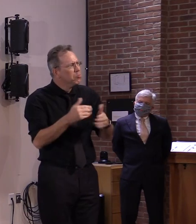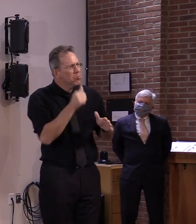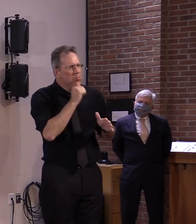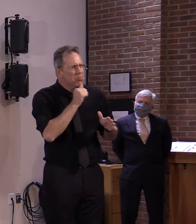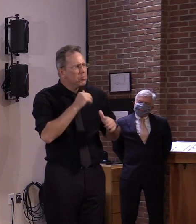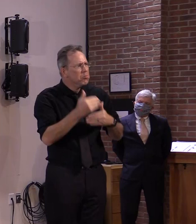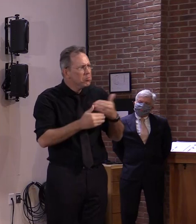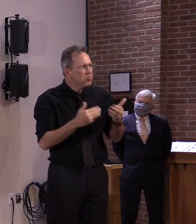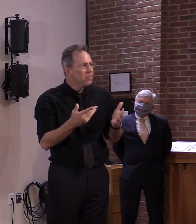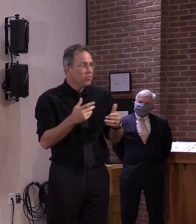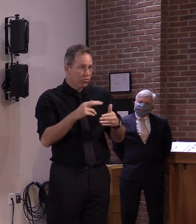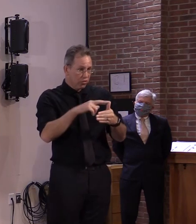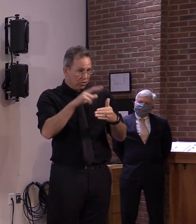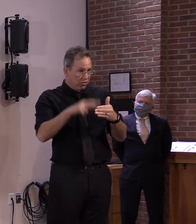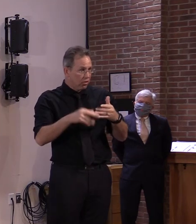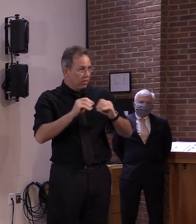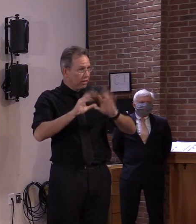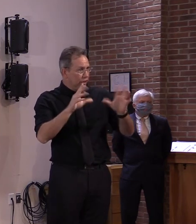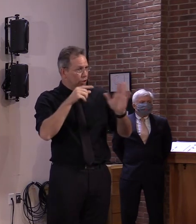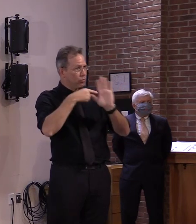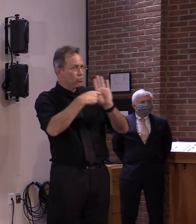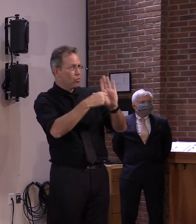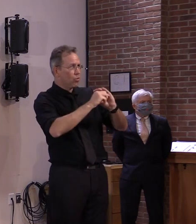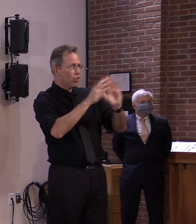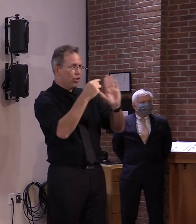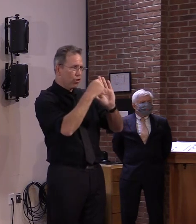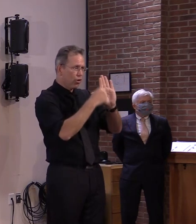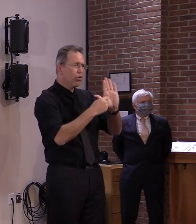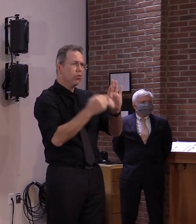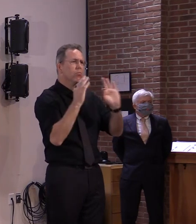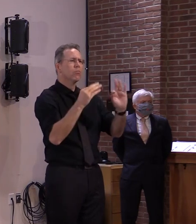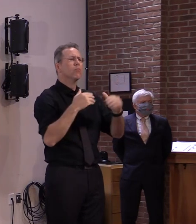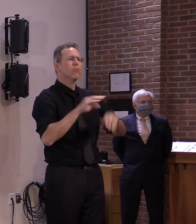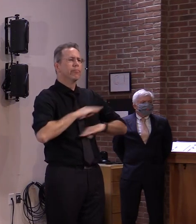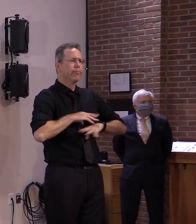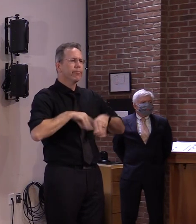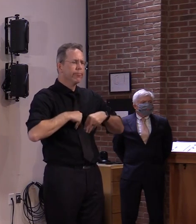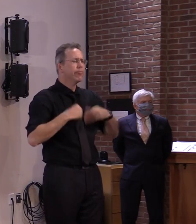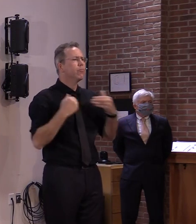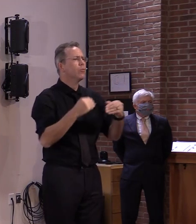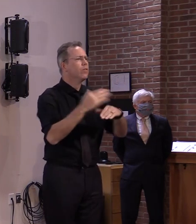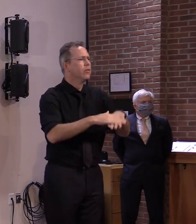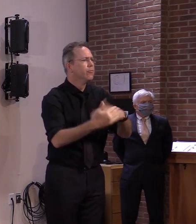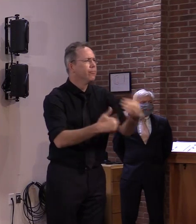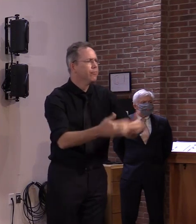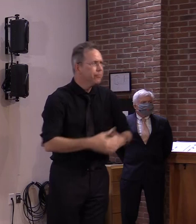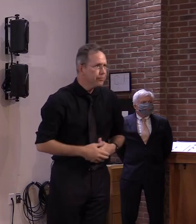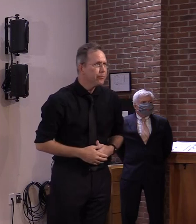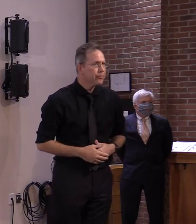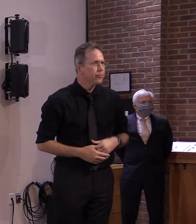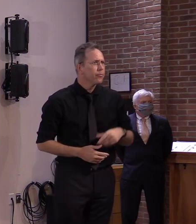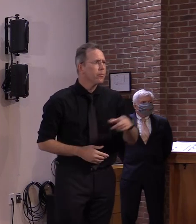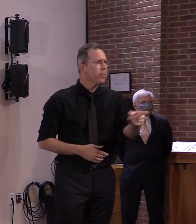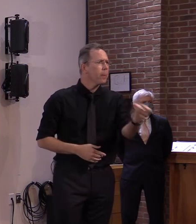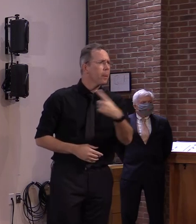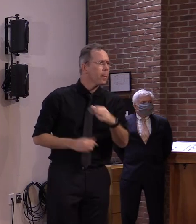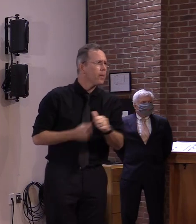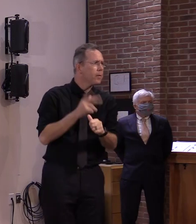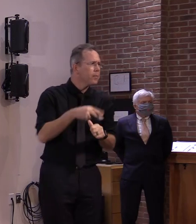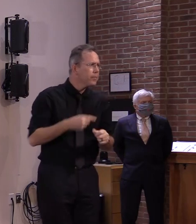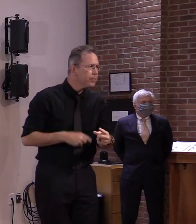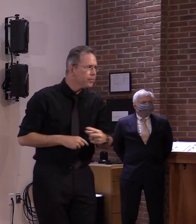clear, it's time to move forward. And maybe a question for either you or Dr. Levine. For the